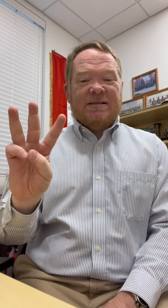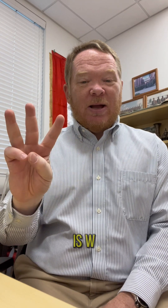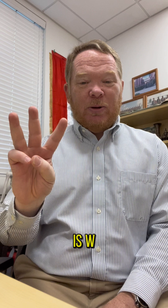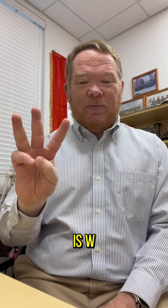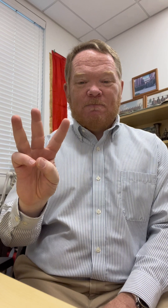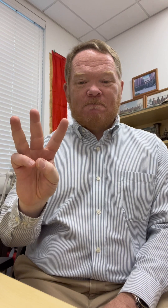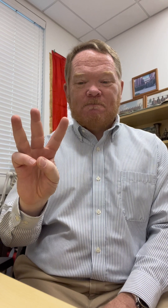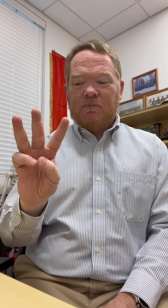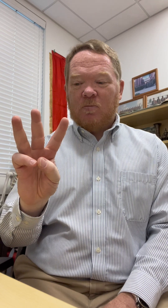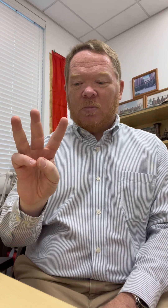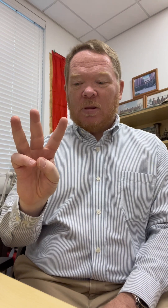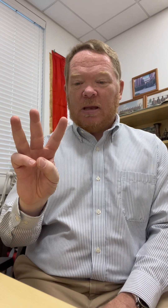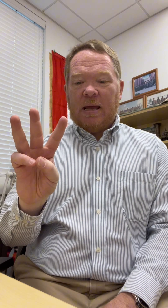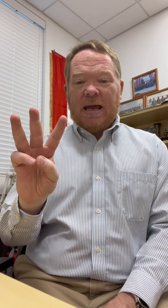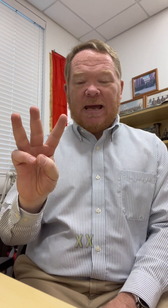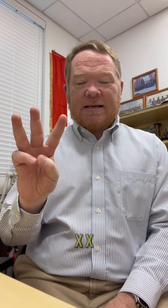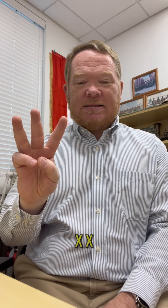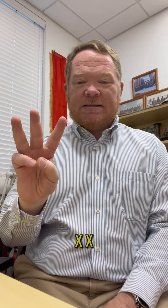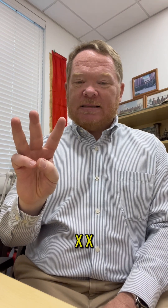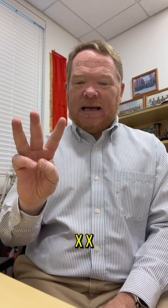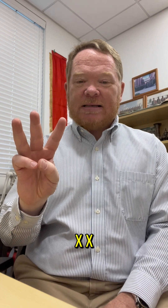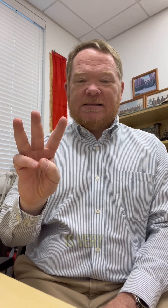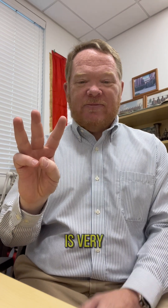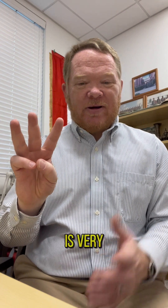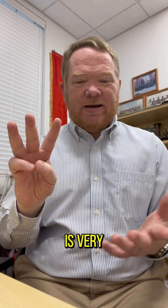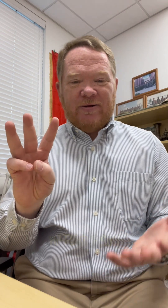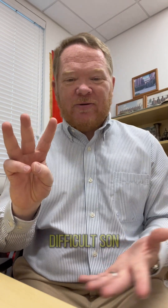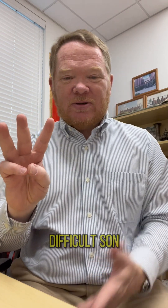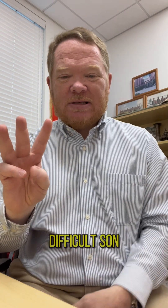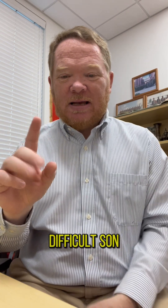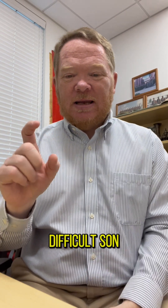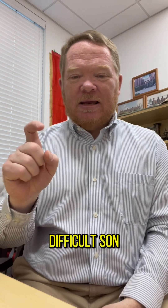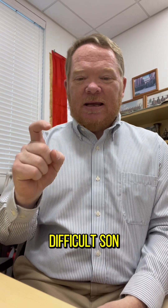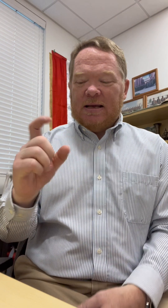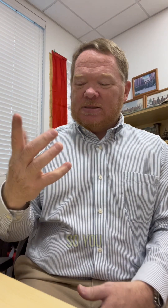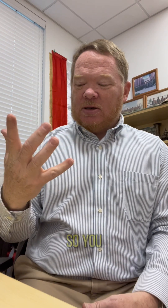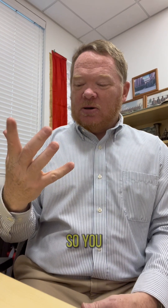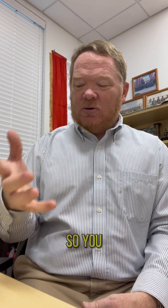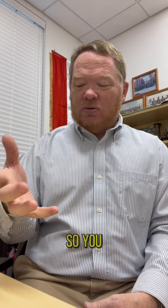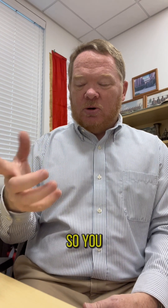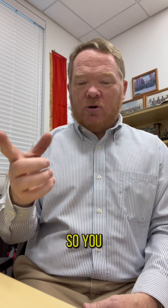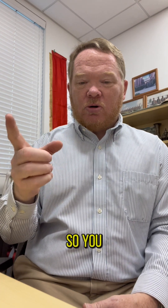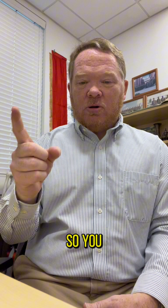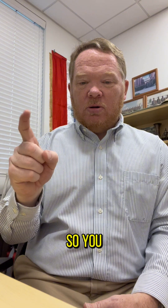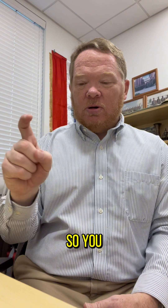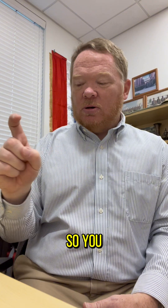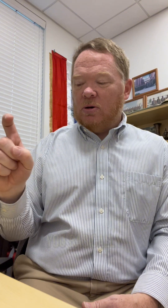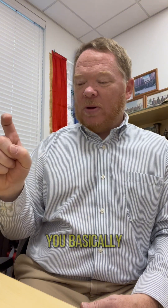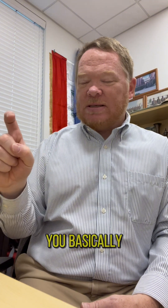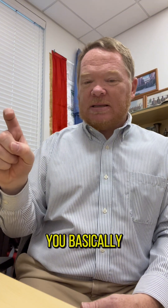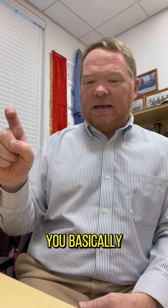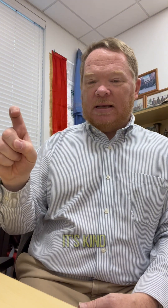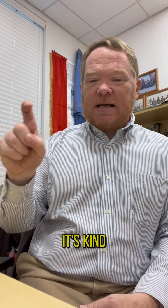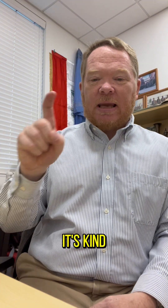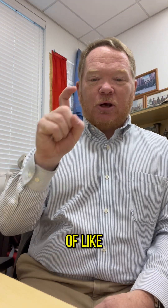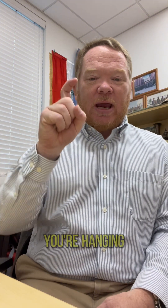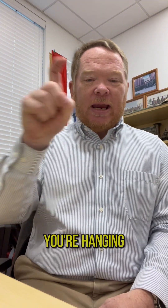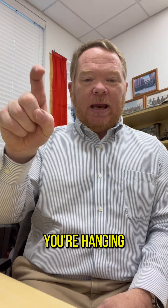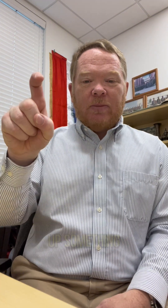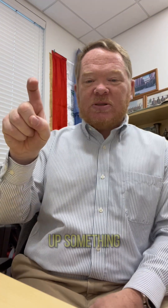W. X. X is very difficult sign. So you basically, it's kind of like you're hanging up